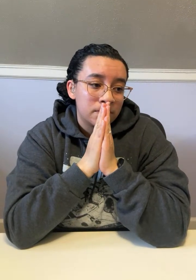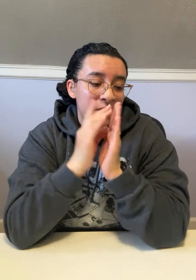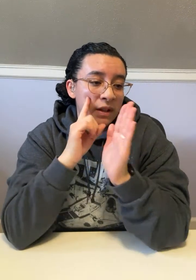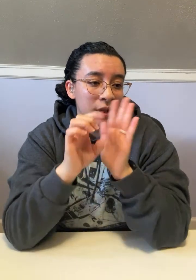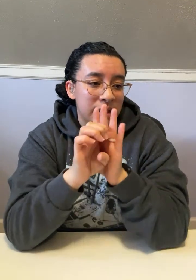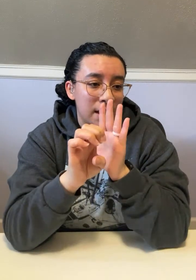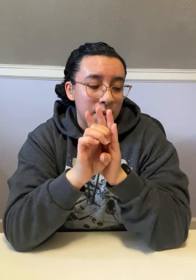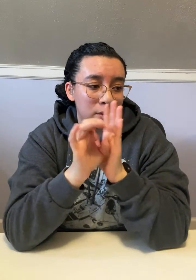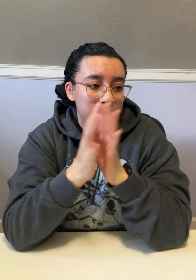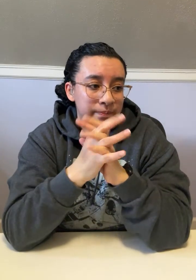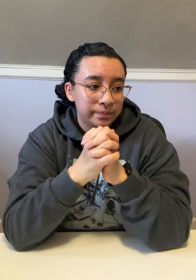For example,